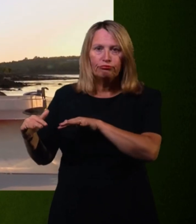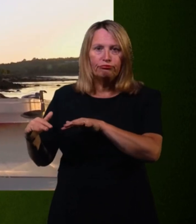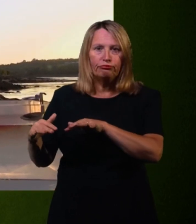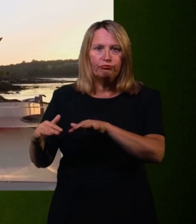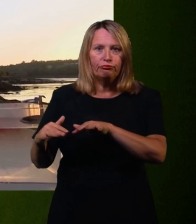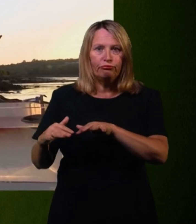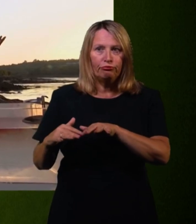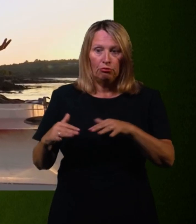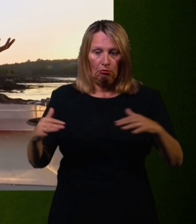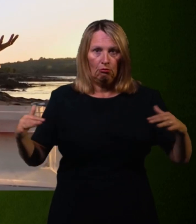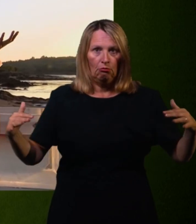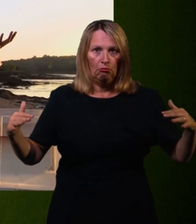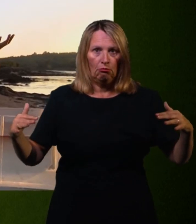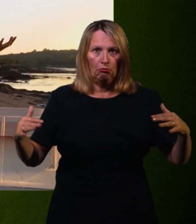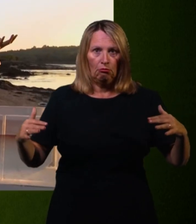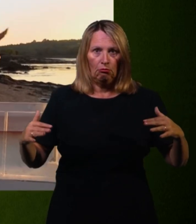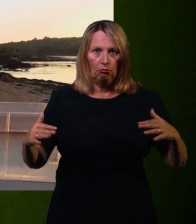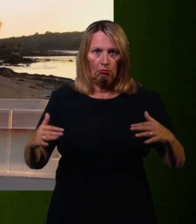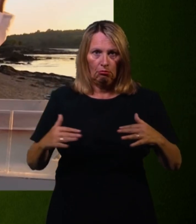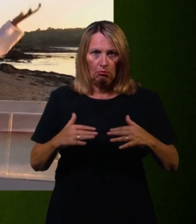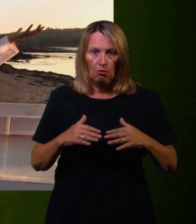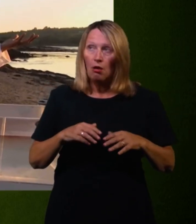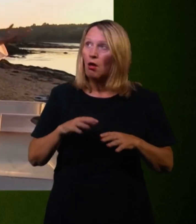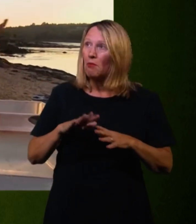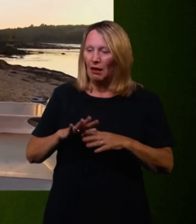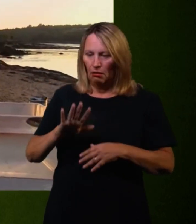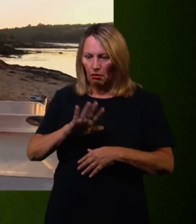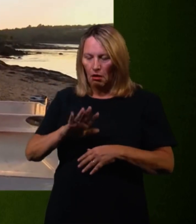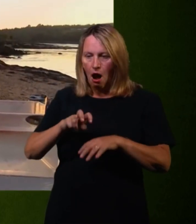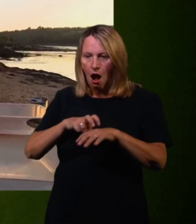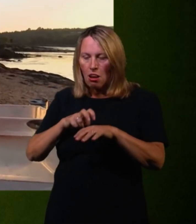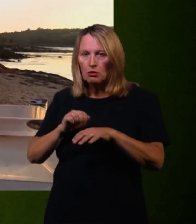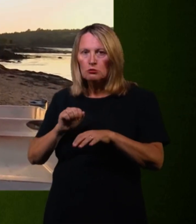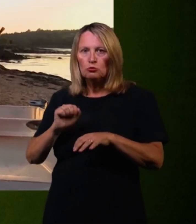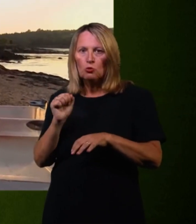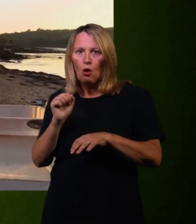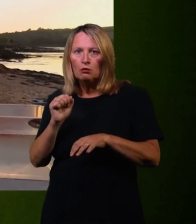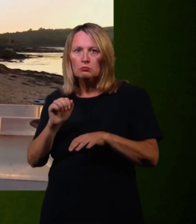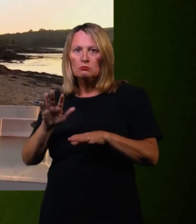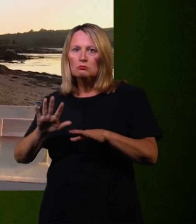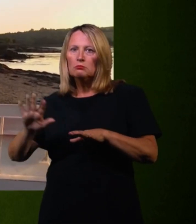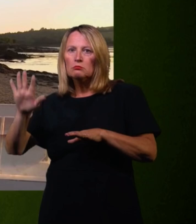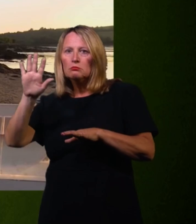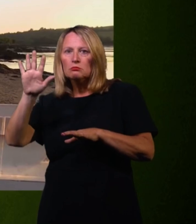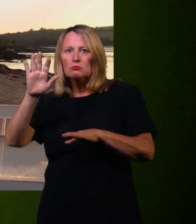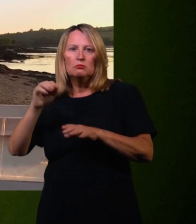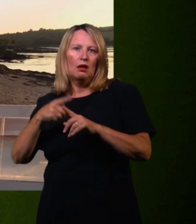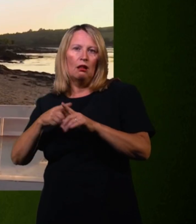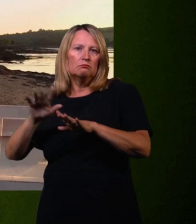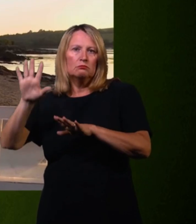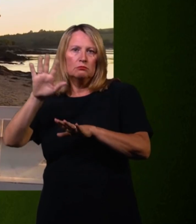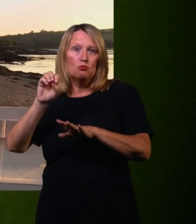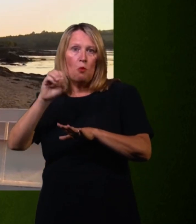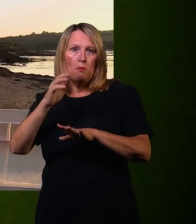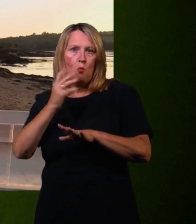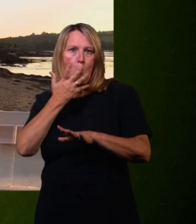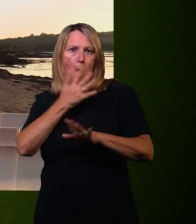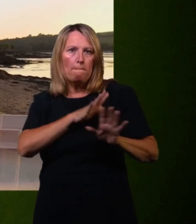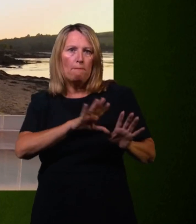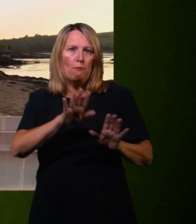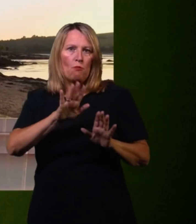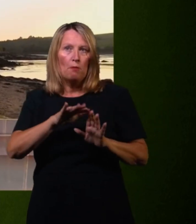And it brings warm water to Ireland, to the British Isles, Western Europe, and keeps our climate a lot warmer than these